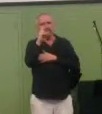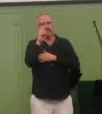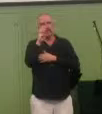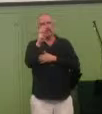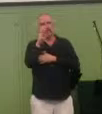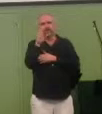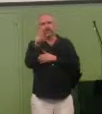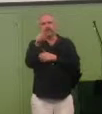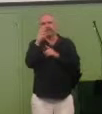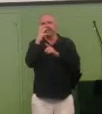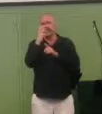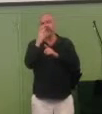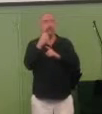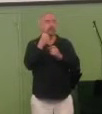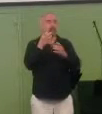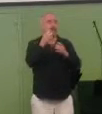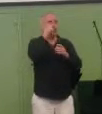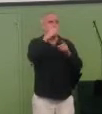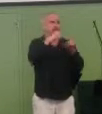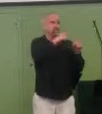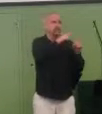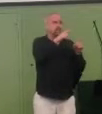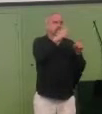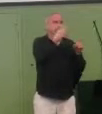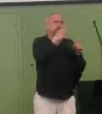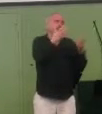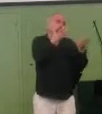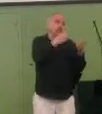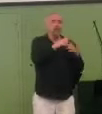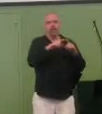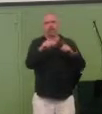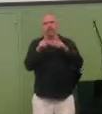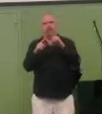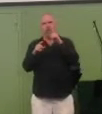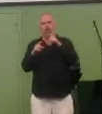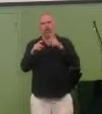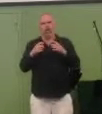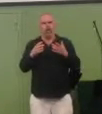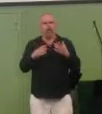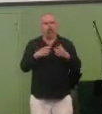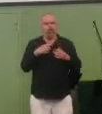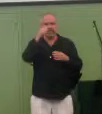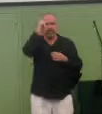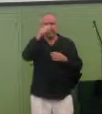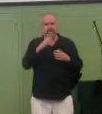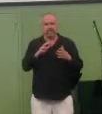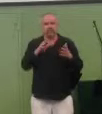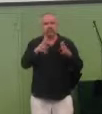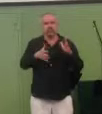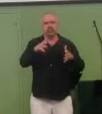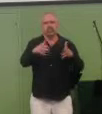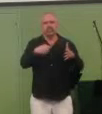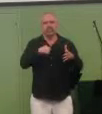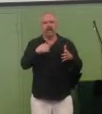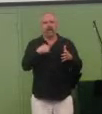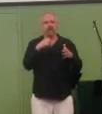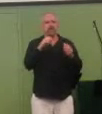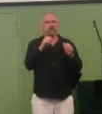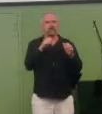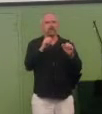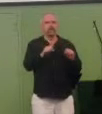to Andrew's beauty. The men caressed him, he excited them. I could switch back and